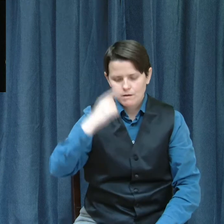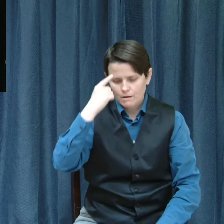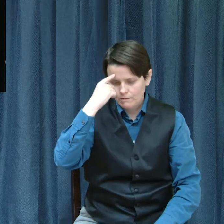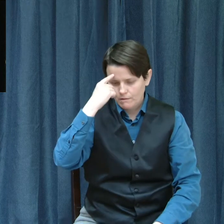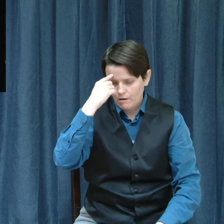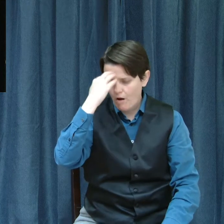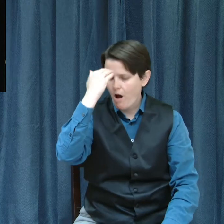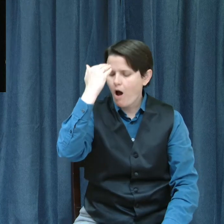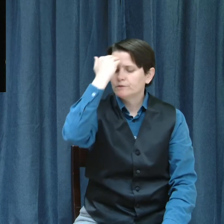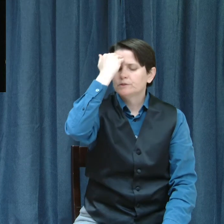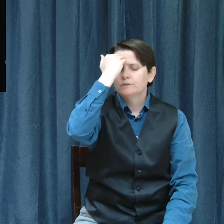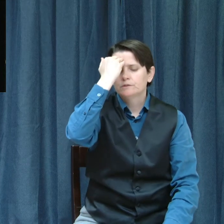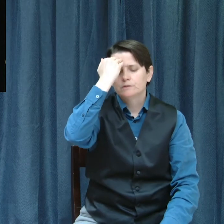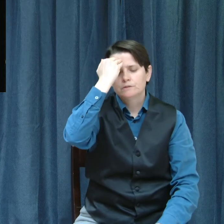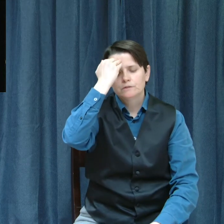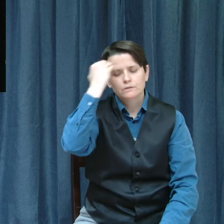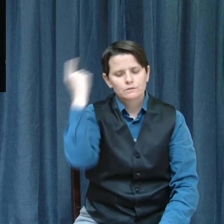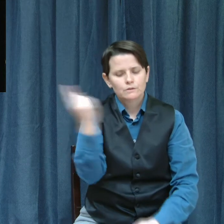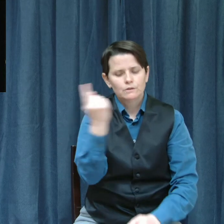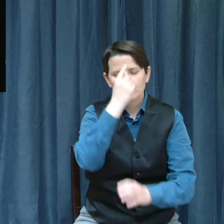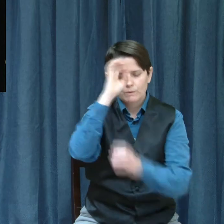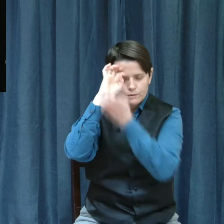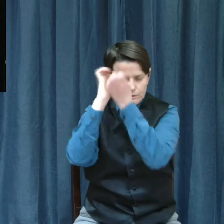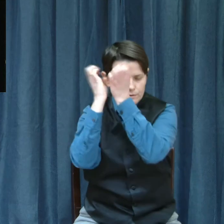from that which I've been unconscious of